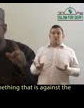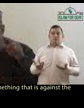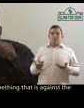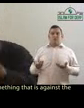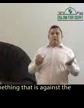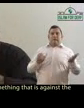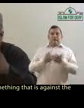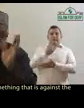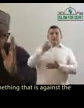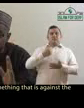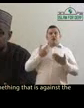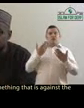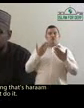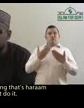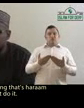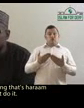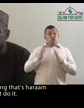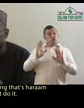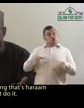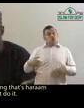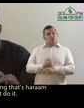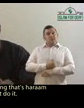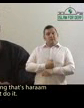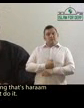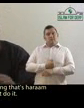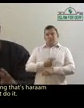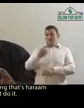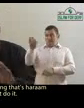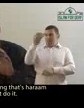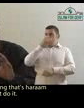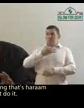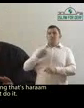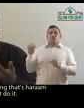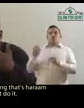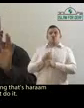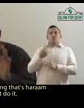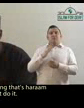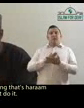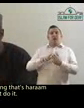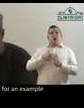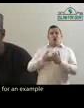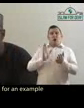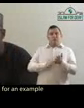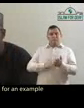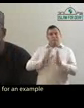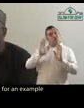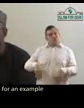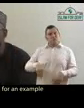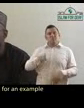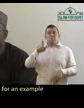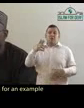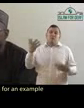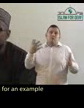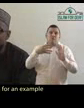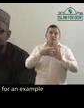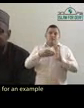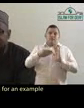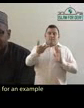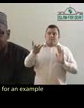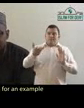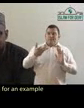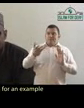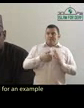is against the religion, you shouldn't do it. They want you to do something that's haram, you shouldn't do it. But let's say